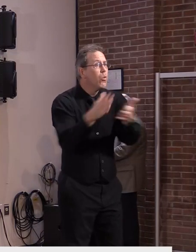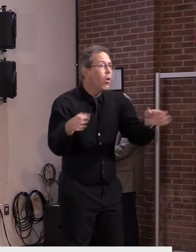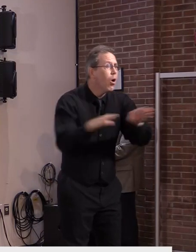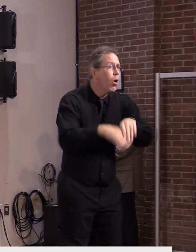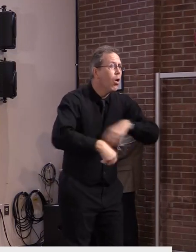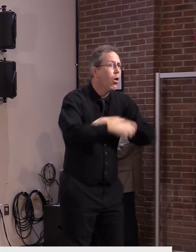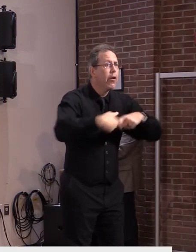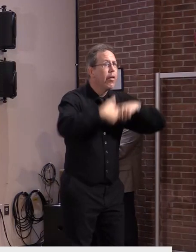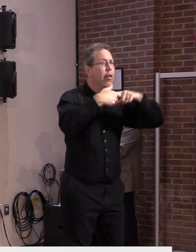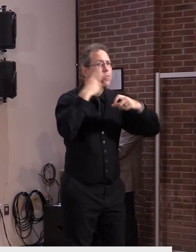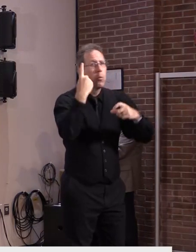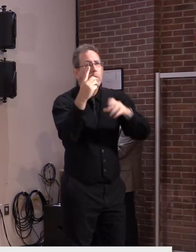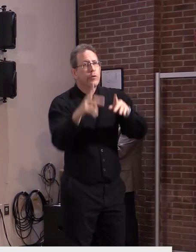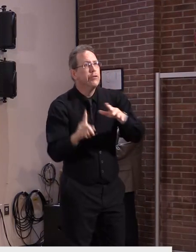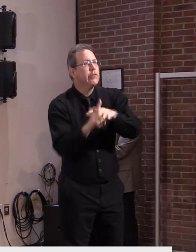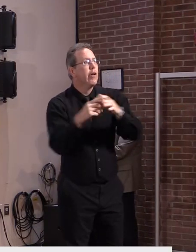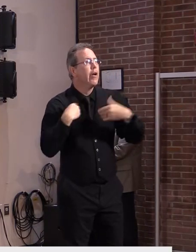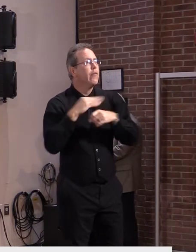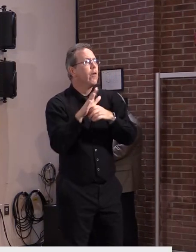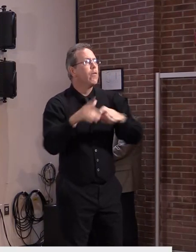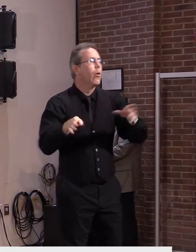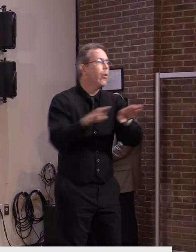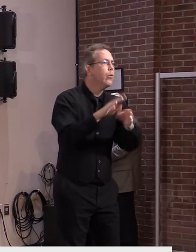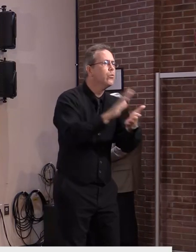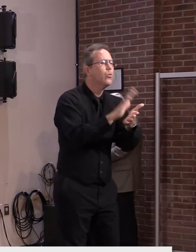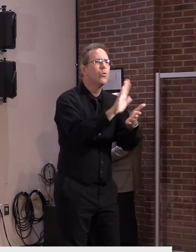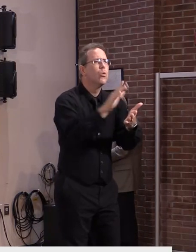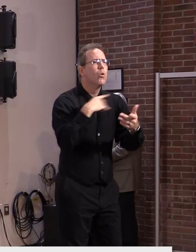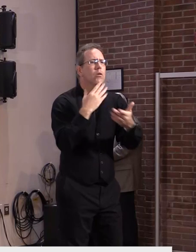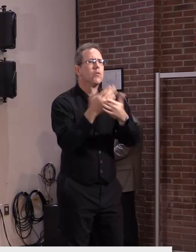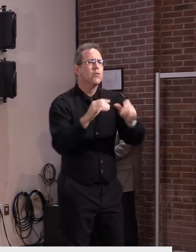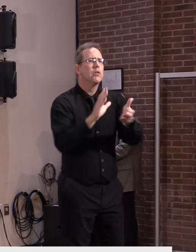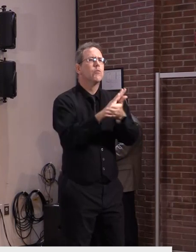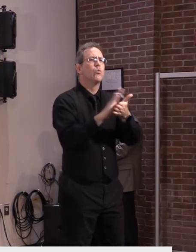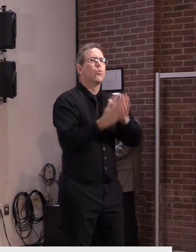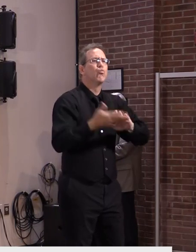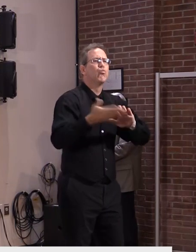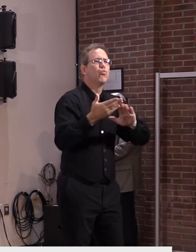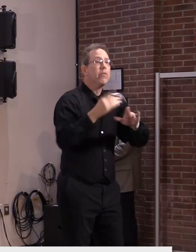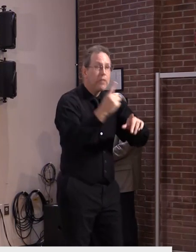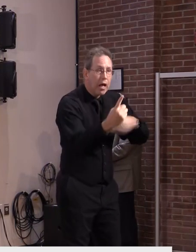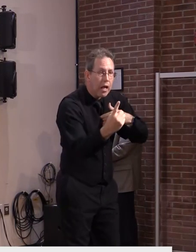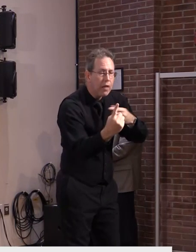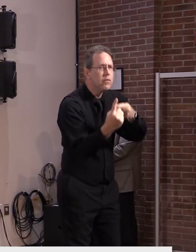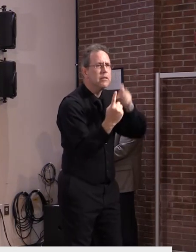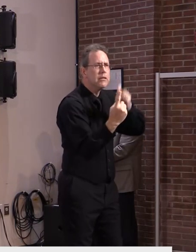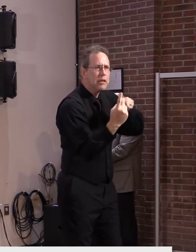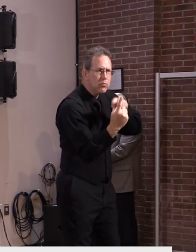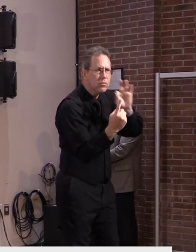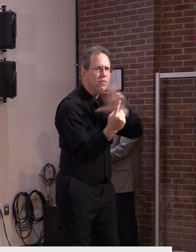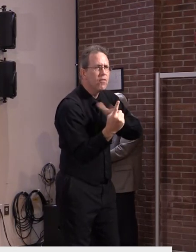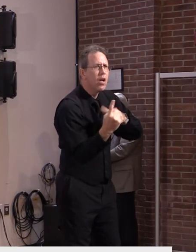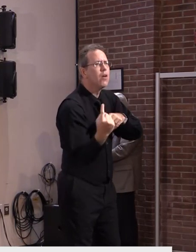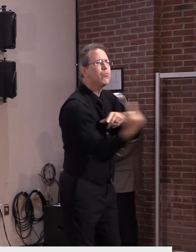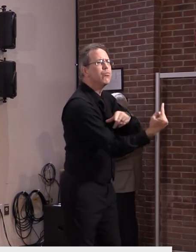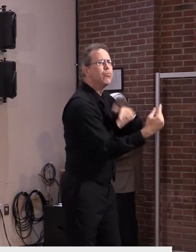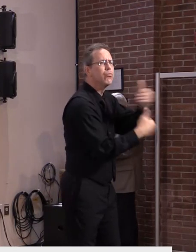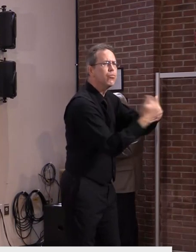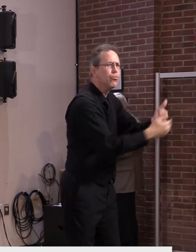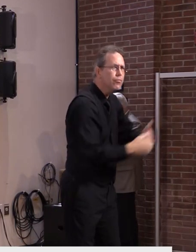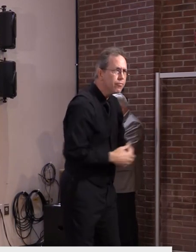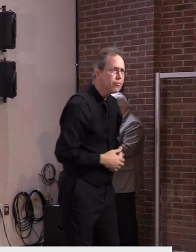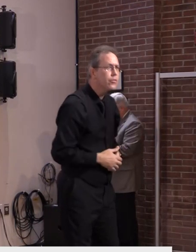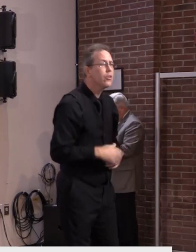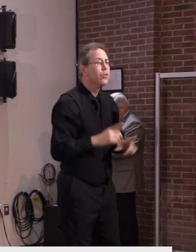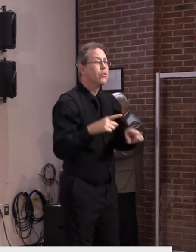school. That being said, there's still a lot of moving parts for implementing test to stay. Met with the leadership of the School Nurses